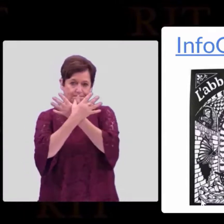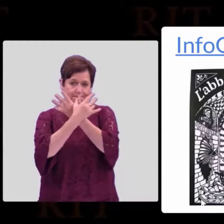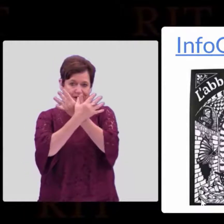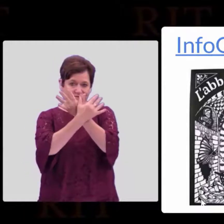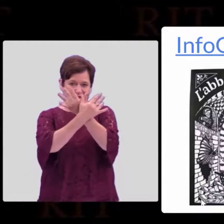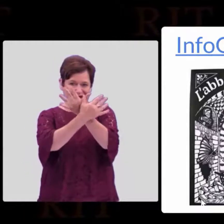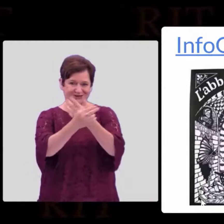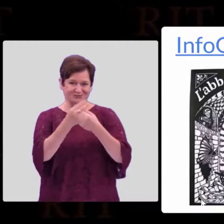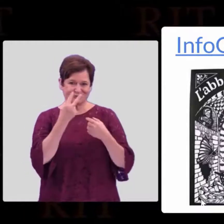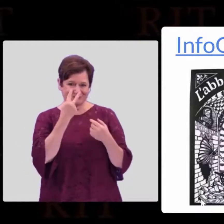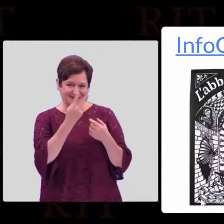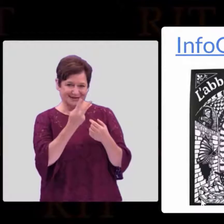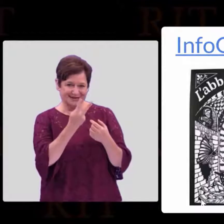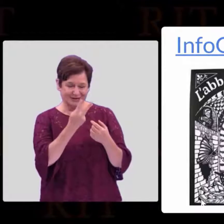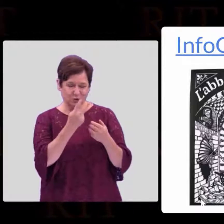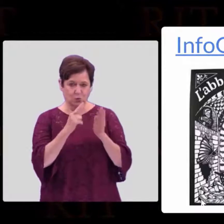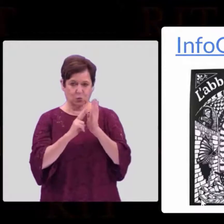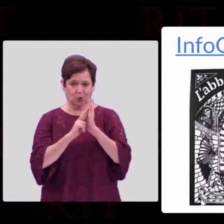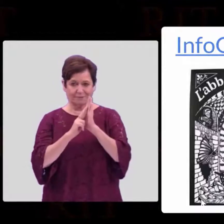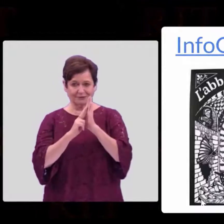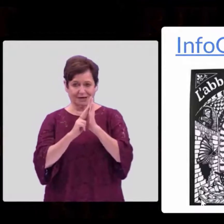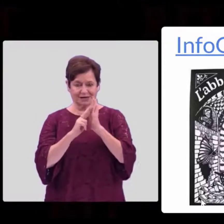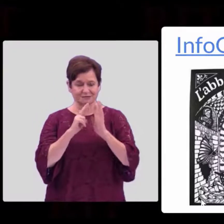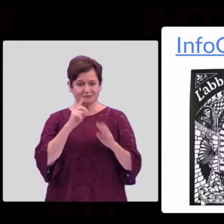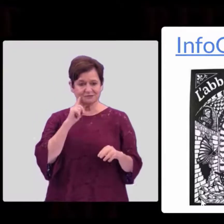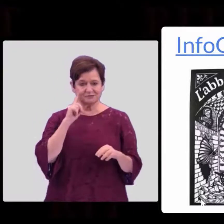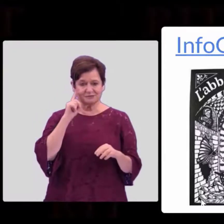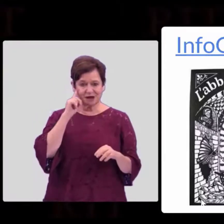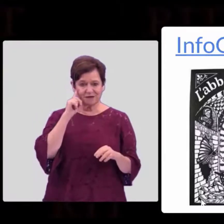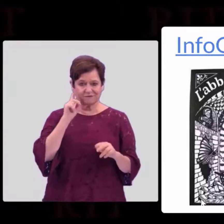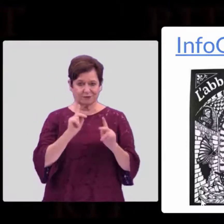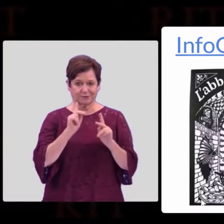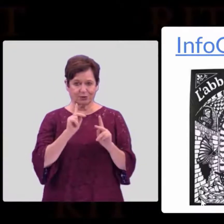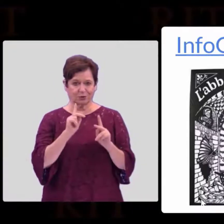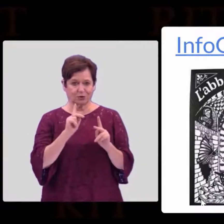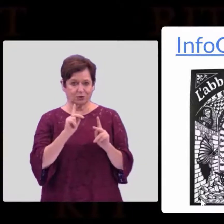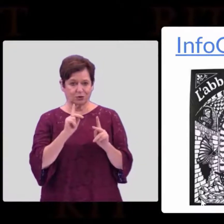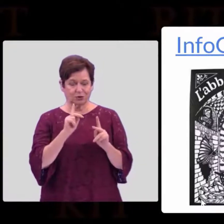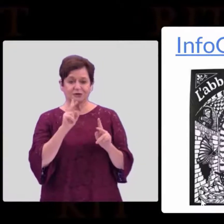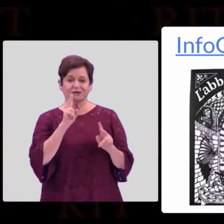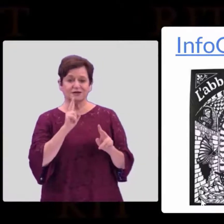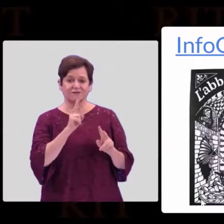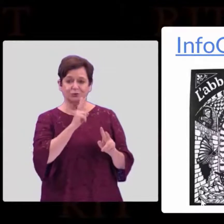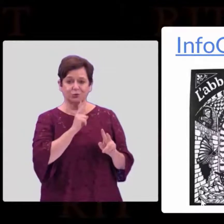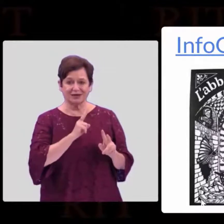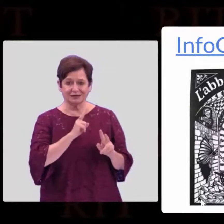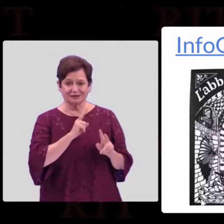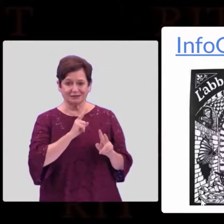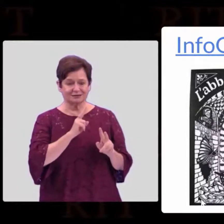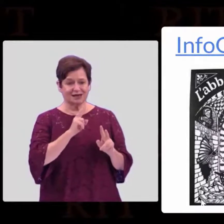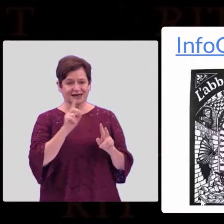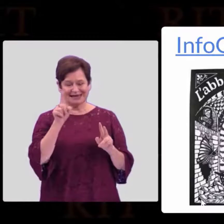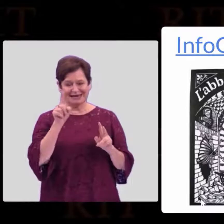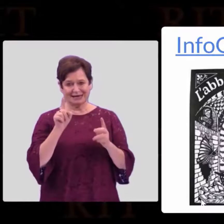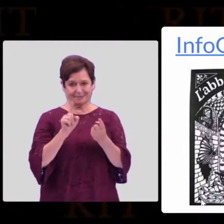Two butterflies you see, they represent deaf people, deaf twins.